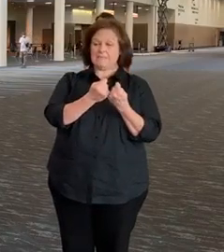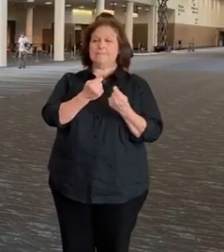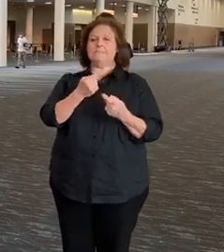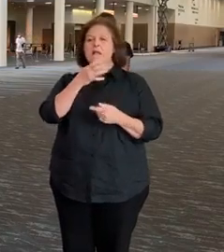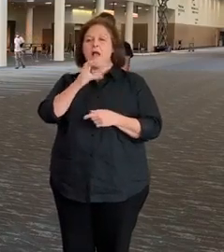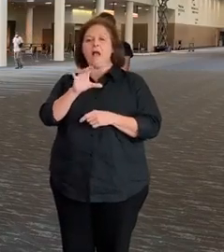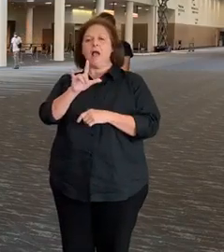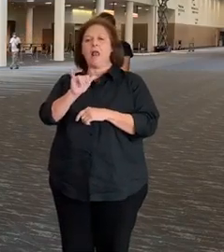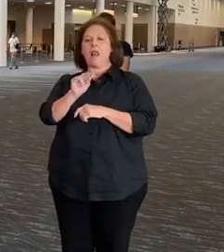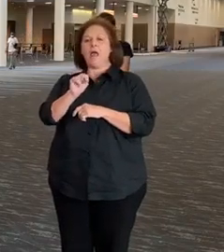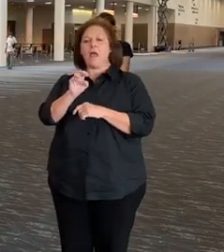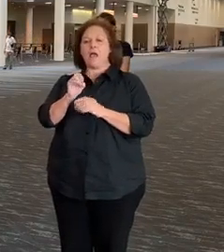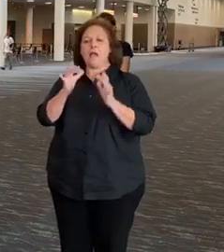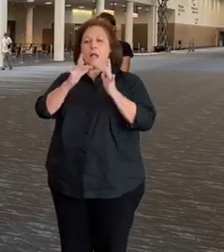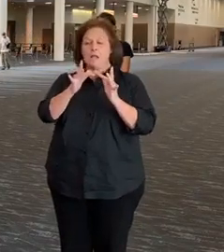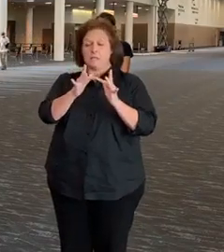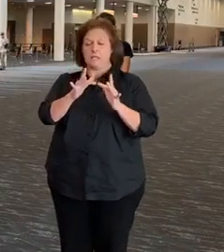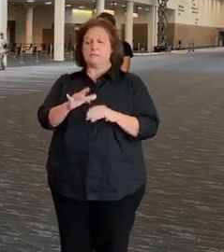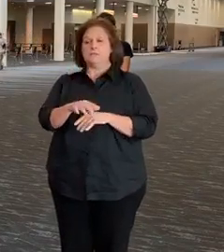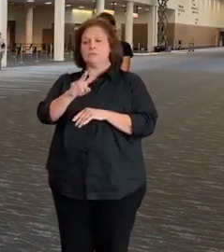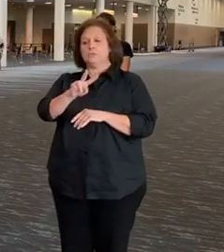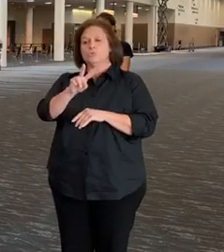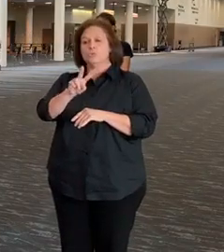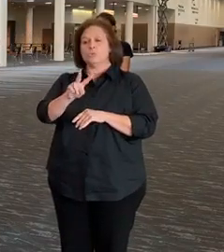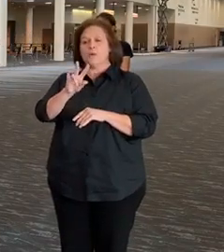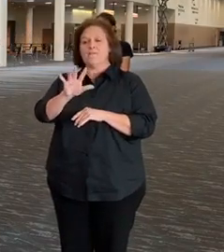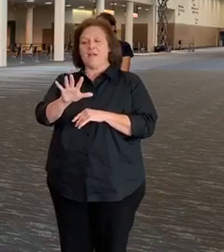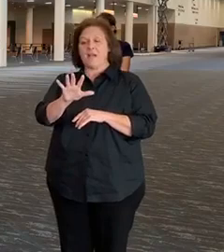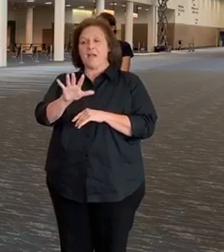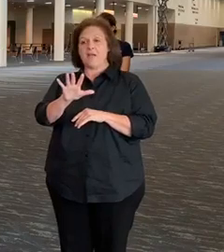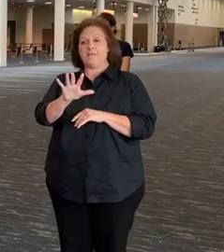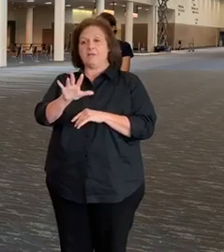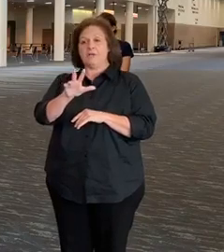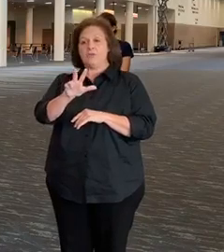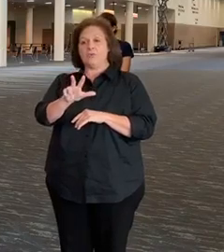a hotline, and the number is